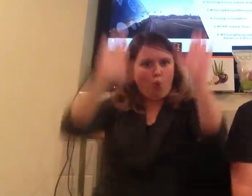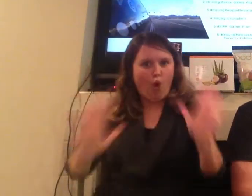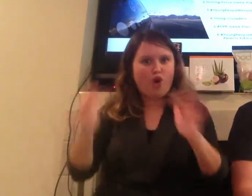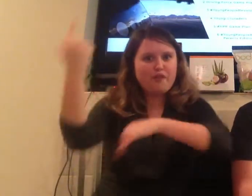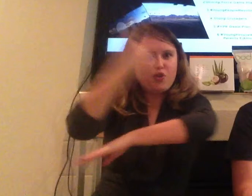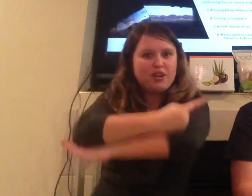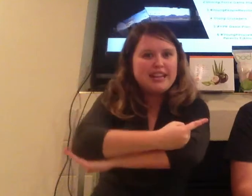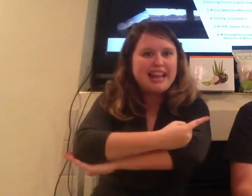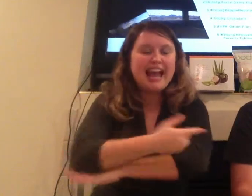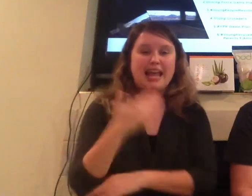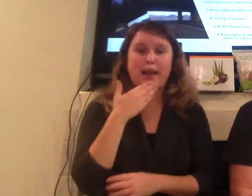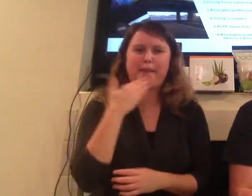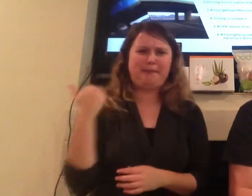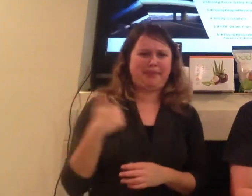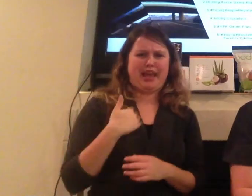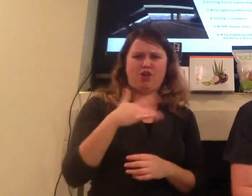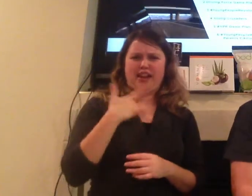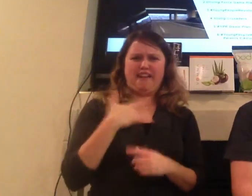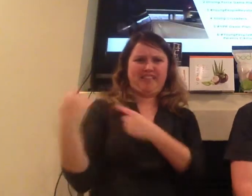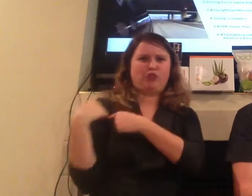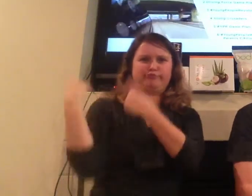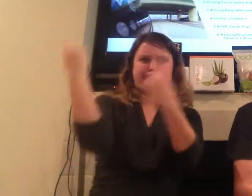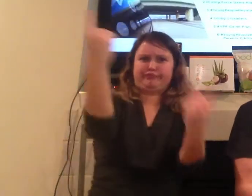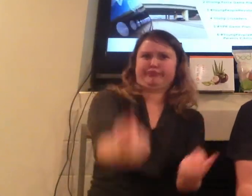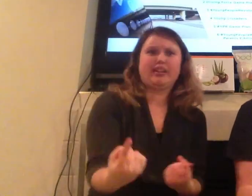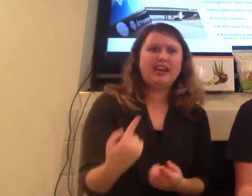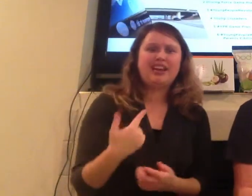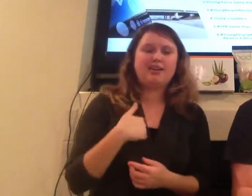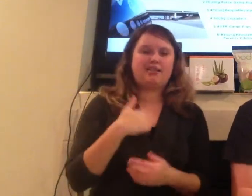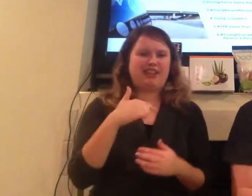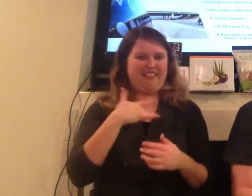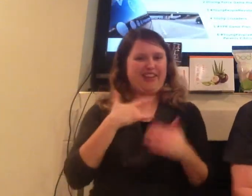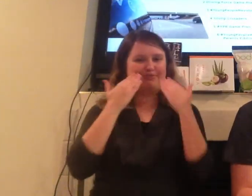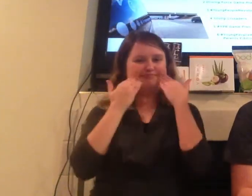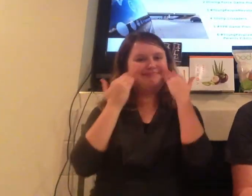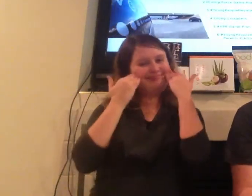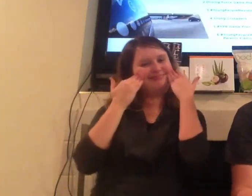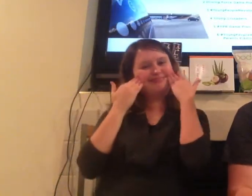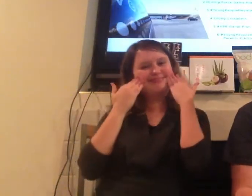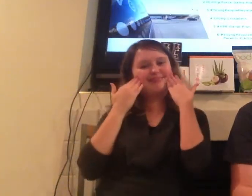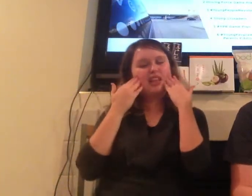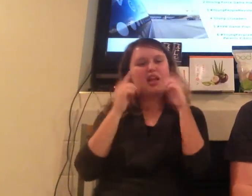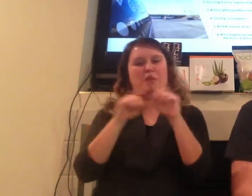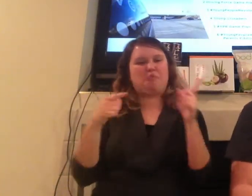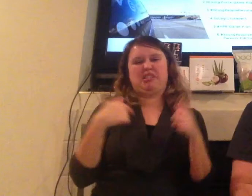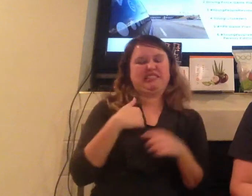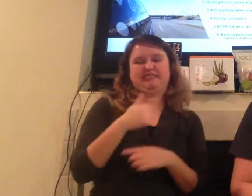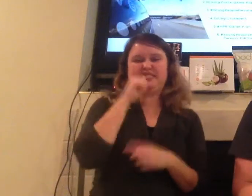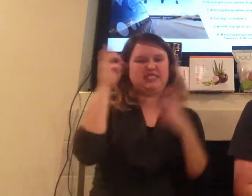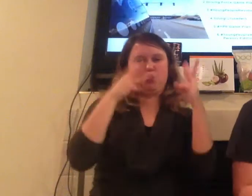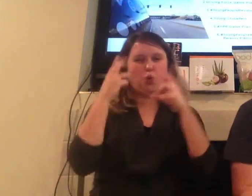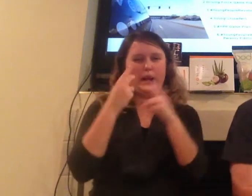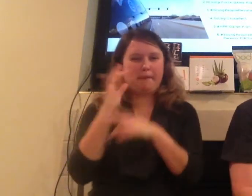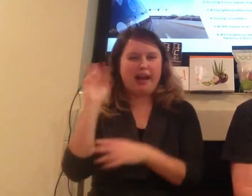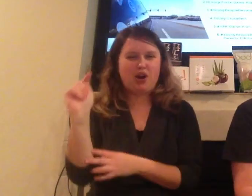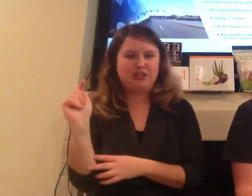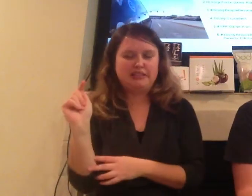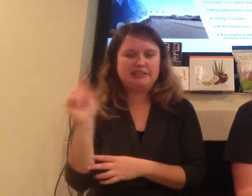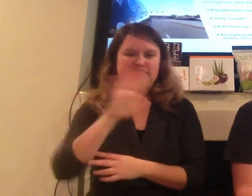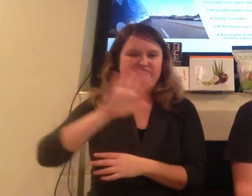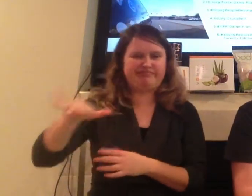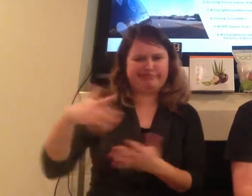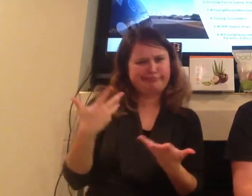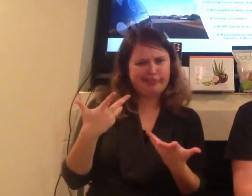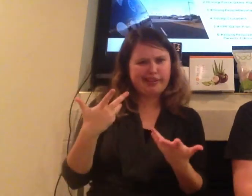today. Better than I've felt in a long time, you know, and that really put a smile on my face, but I didn't think much about it. People